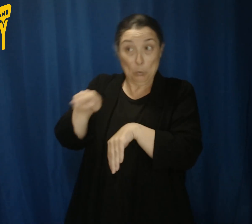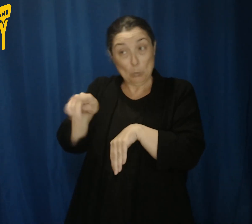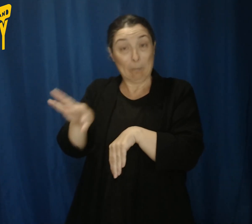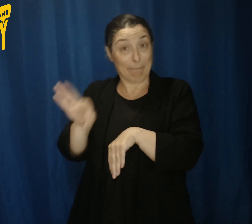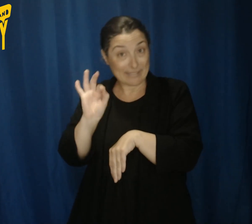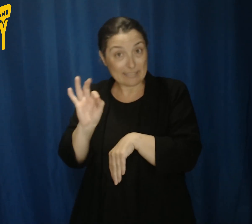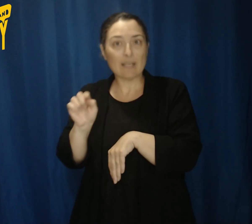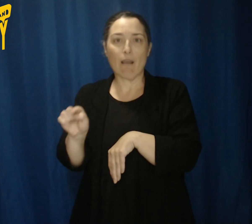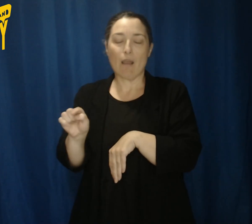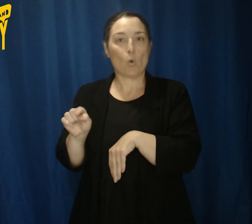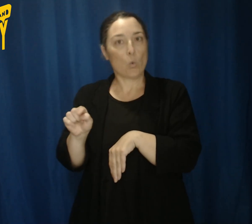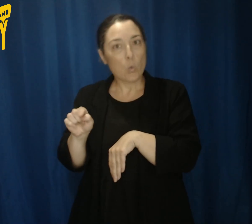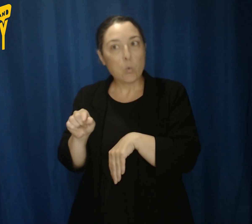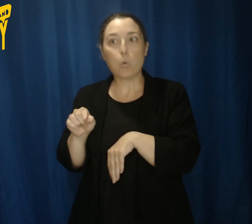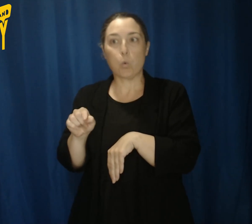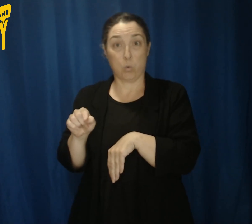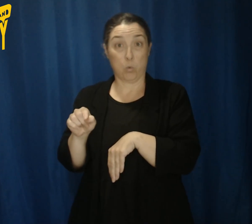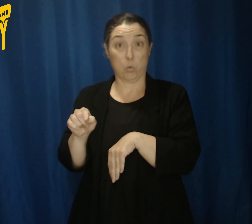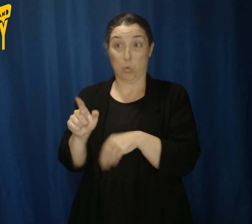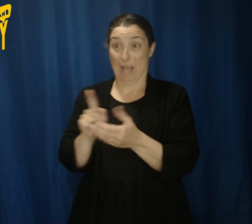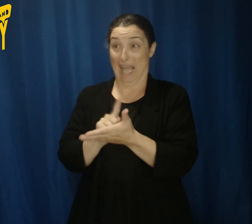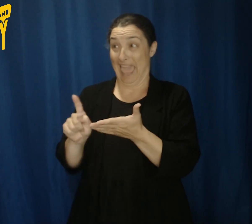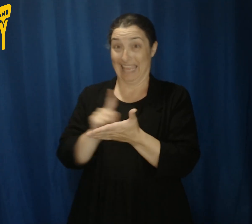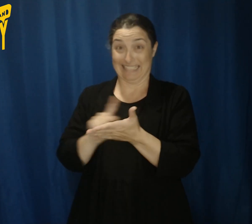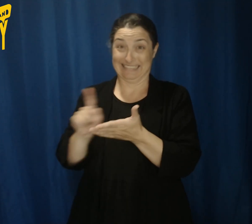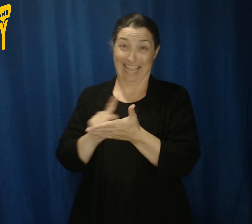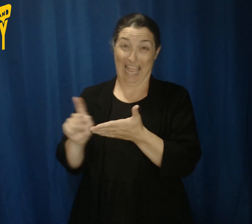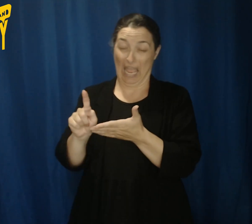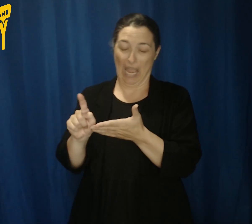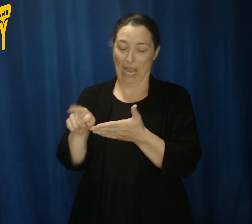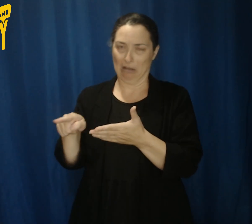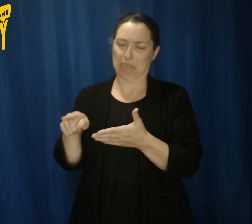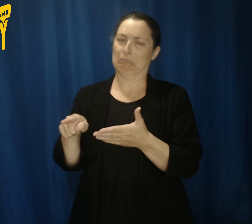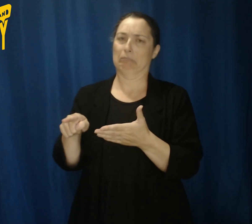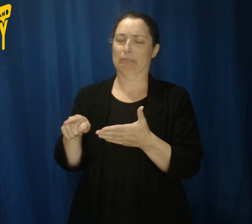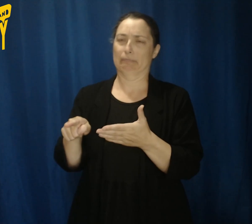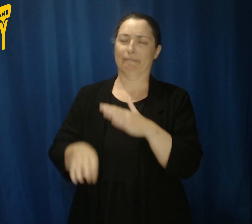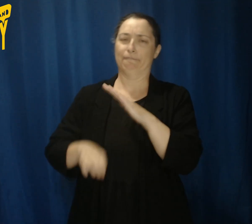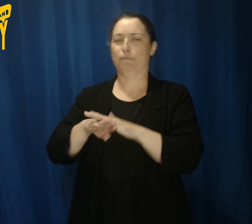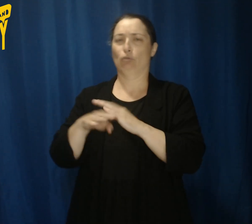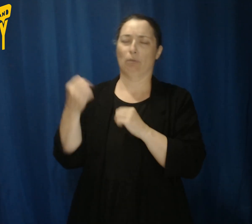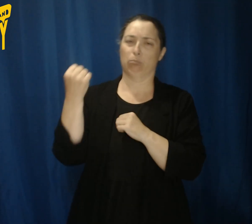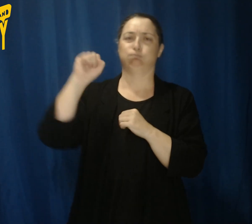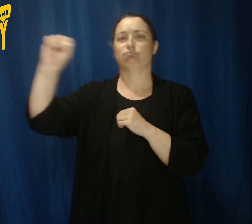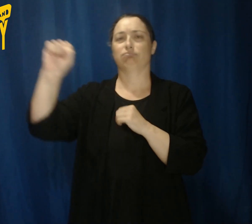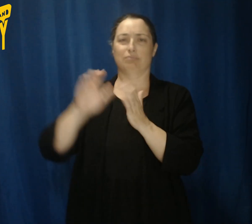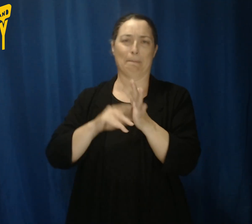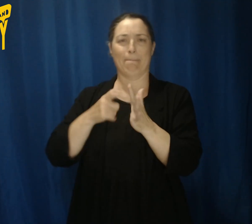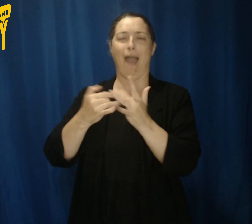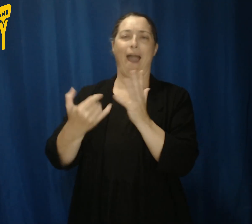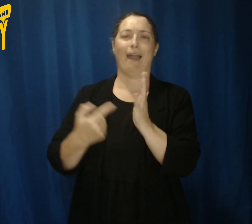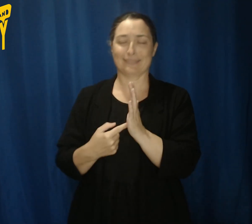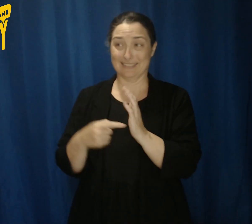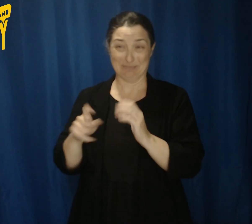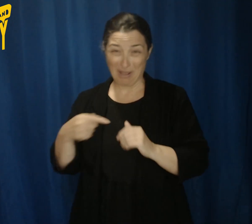was later regarded as being this Marxist radical whatever. But to me, it was just one of the best educations I've ever had. It was